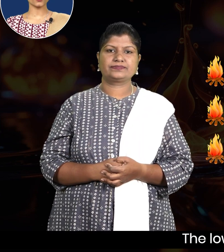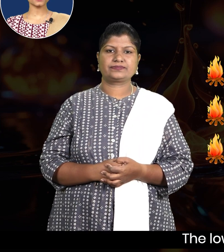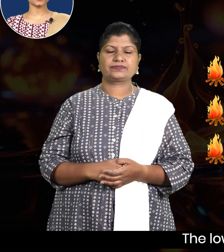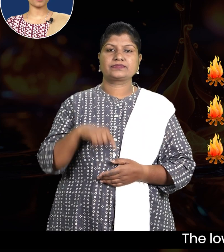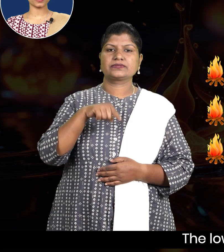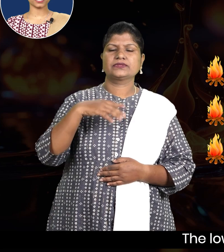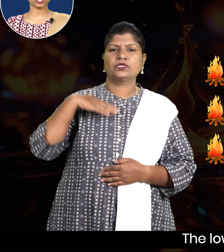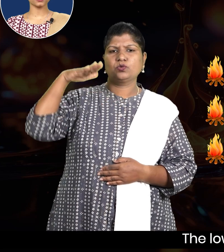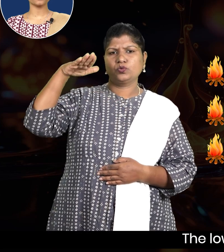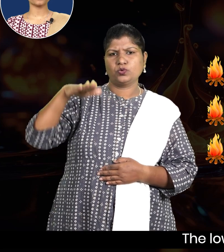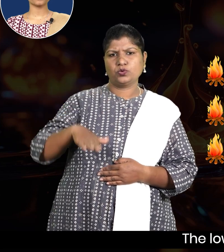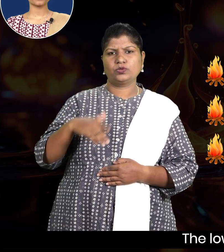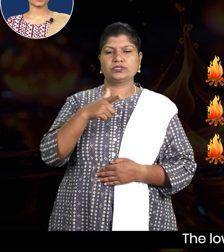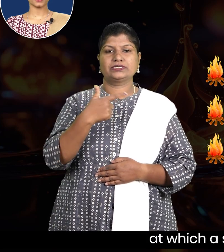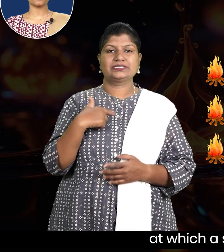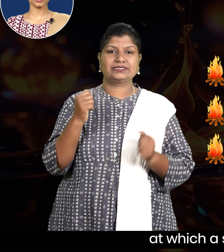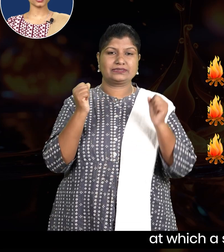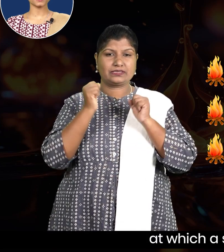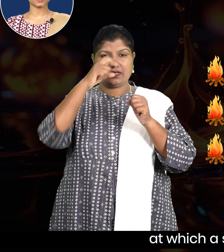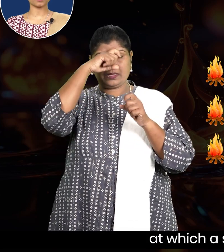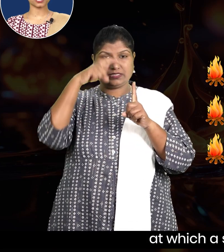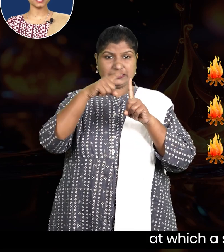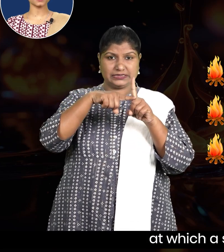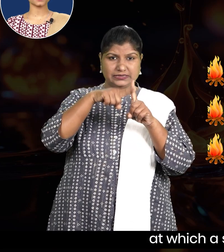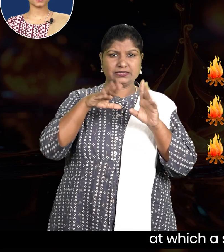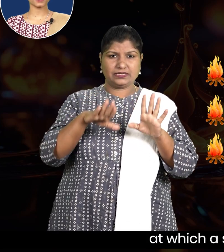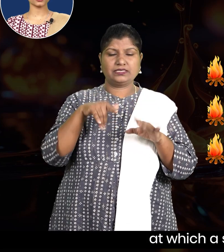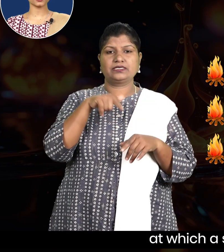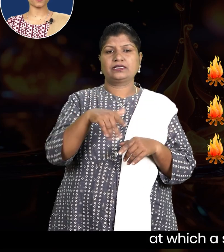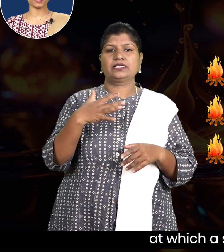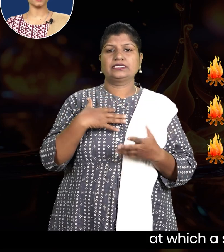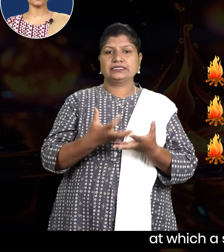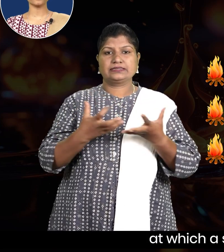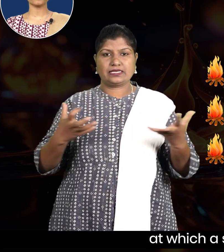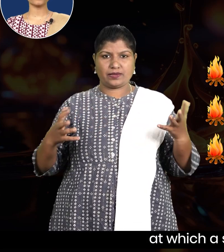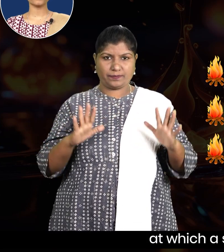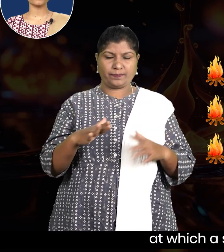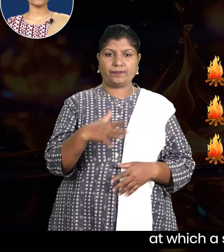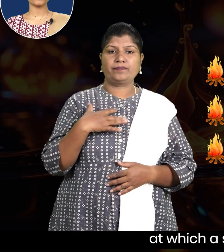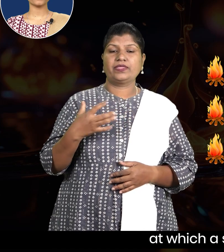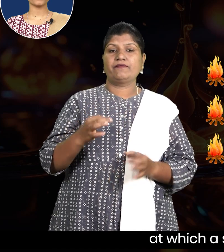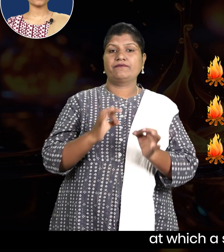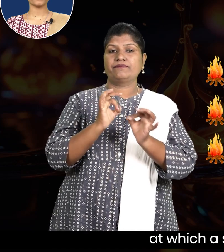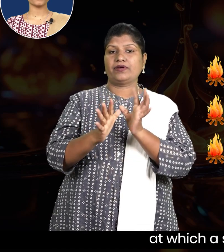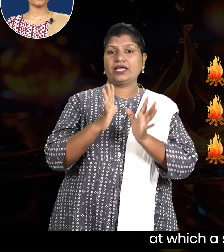The lowest temperature at which a substance catches fire